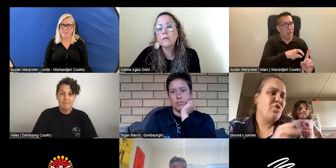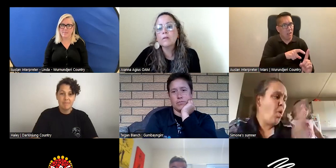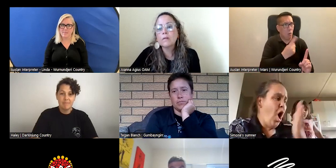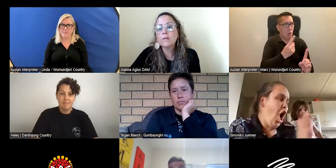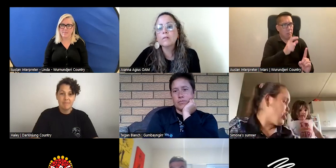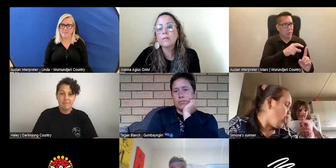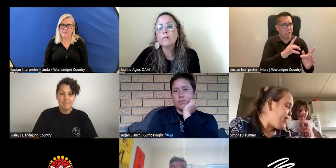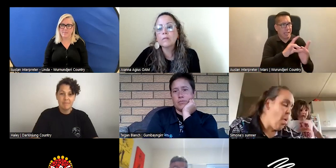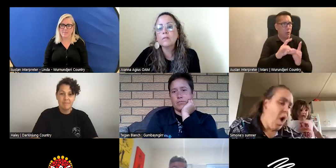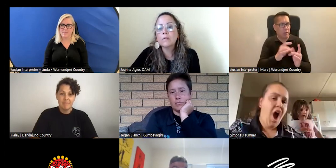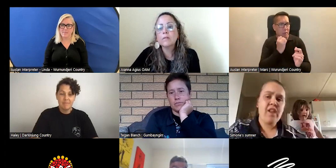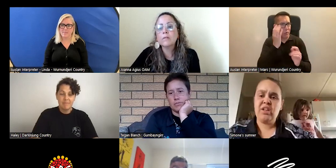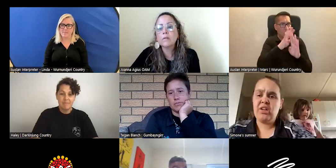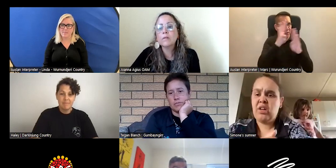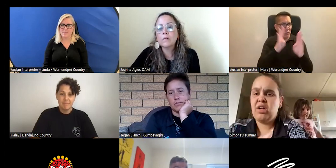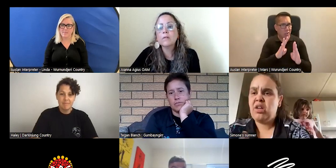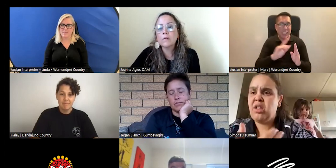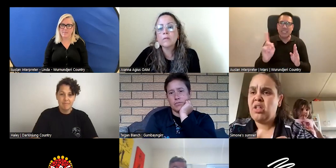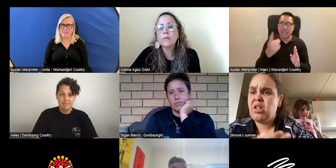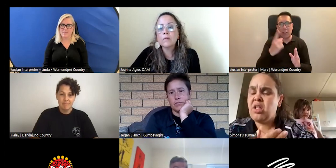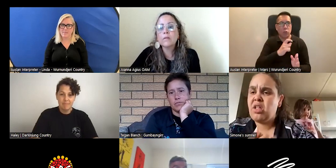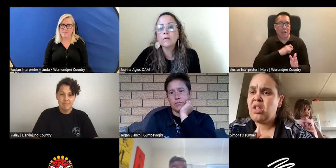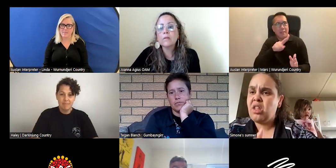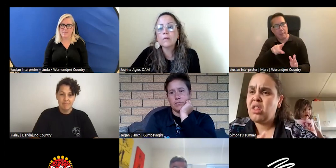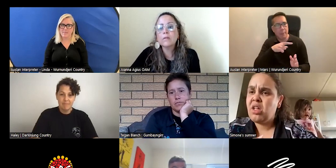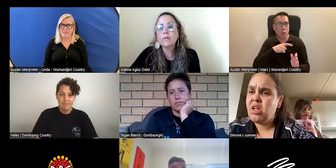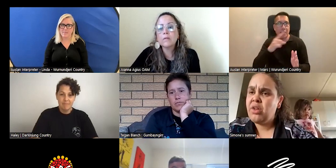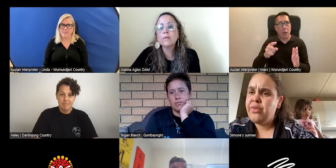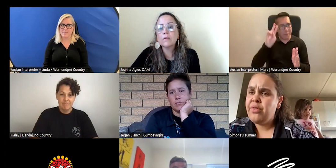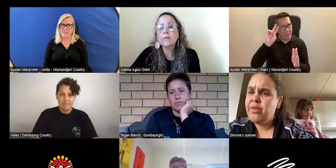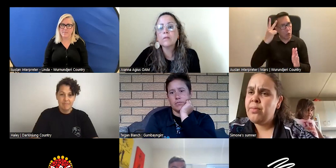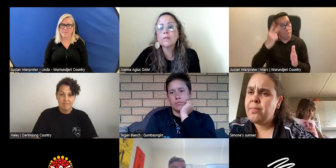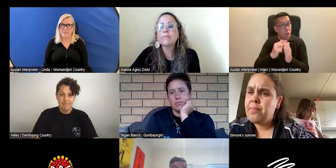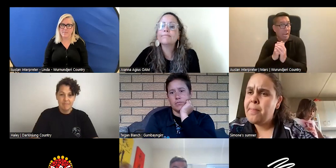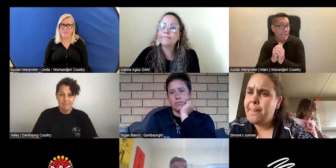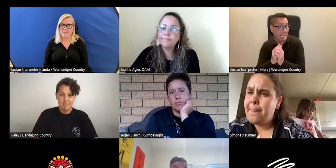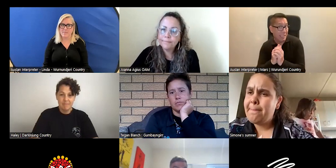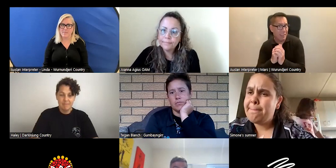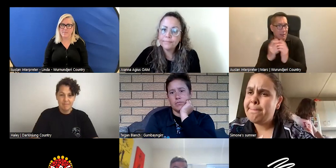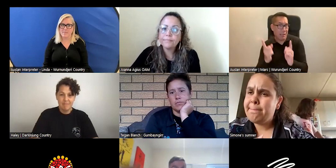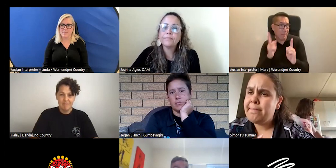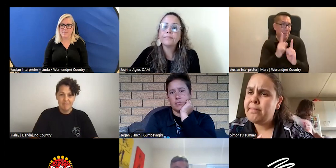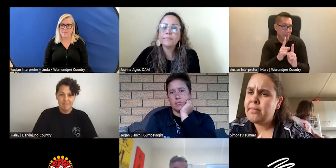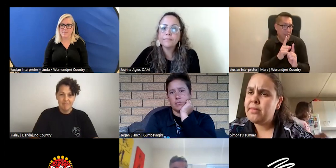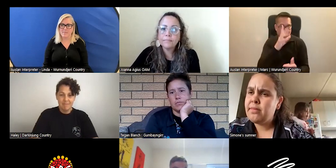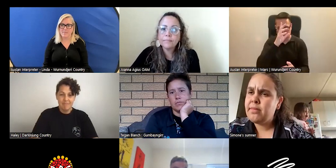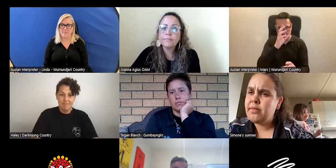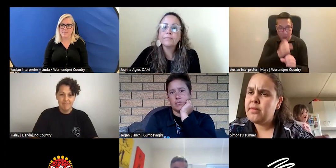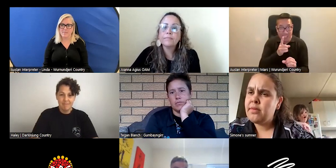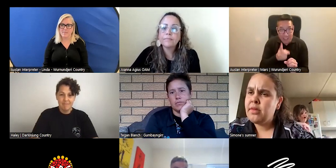to with Aboriginal and Torres Strait Islander descent, who they trust because that's their political friend, and they give them the